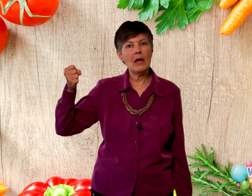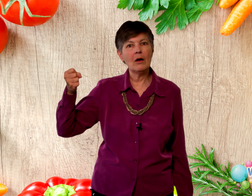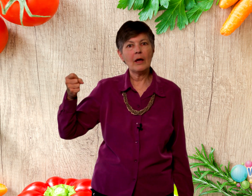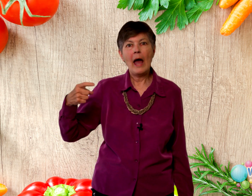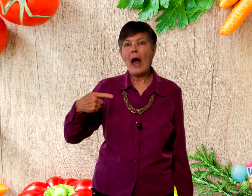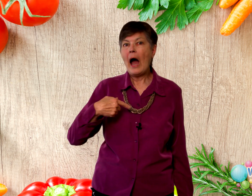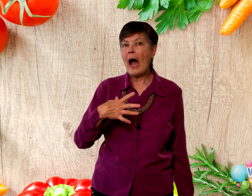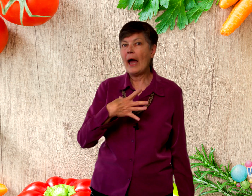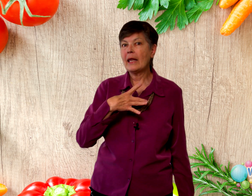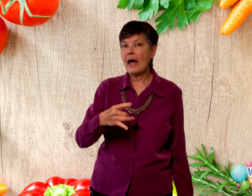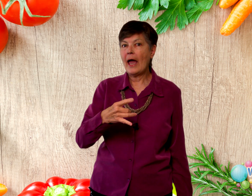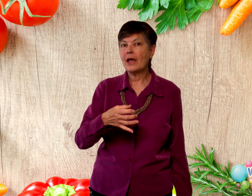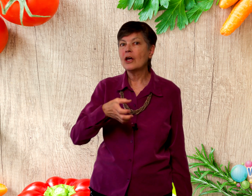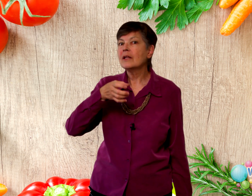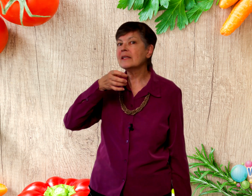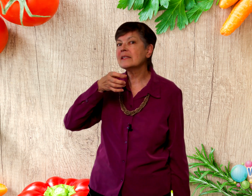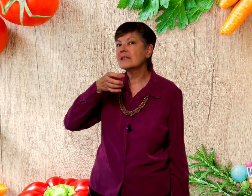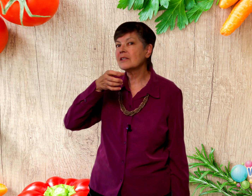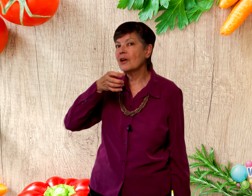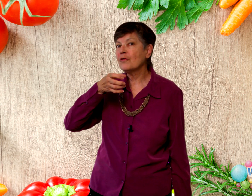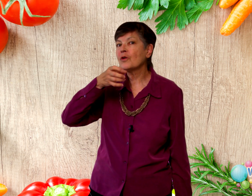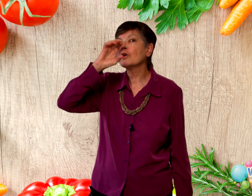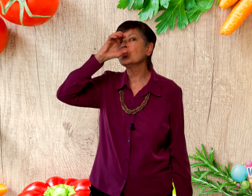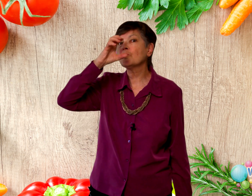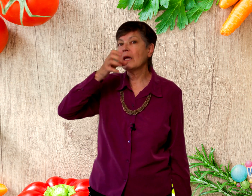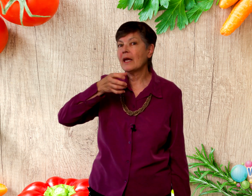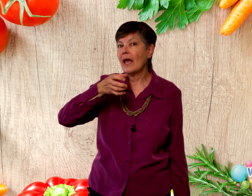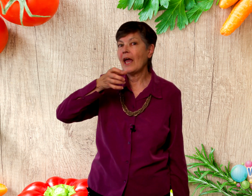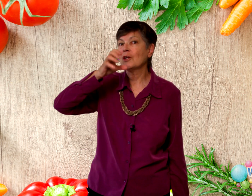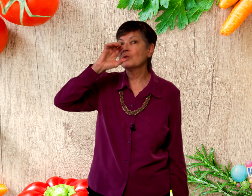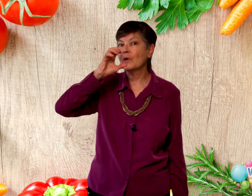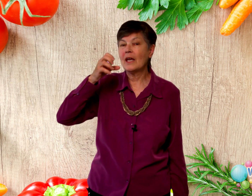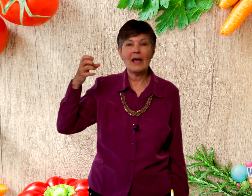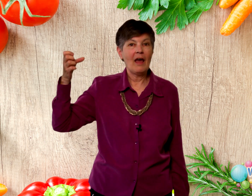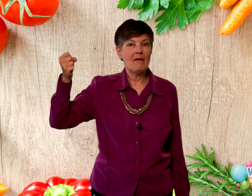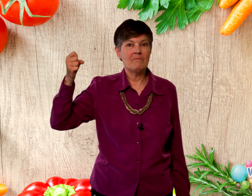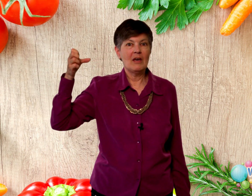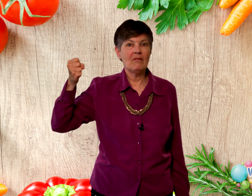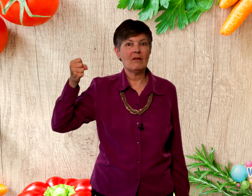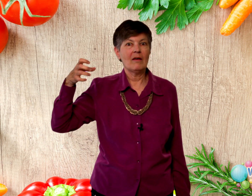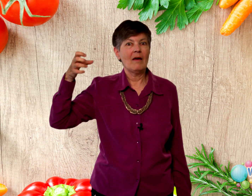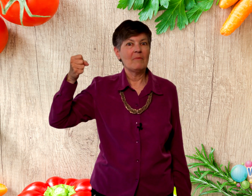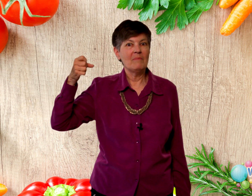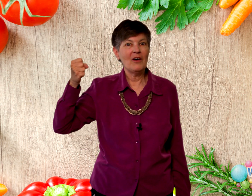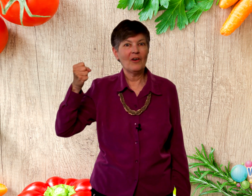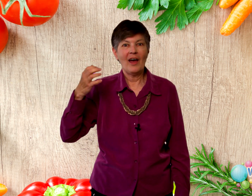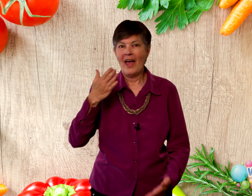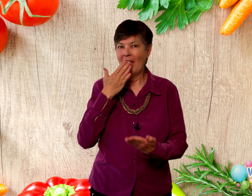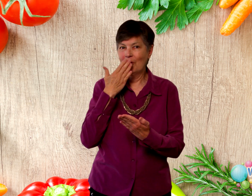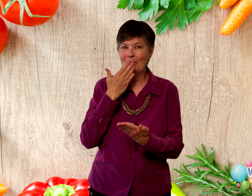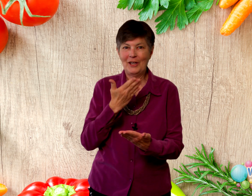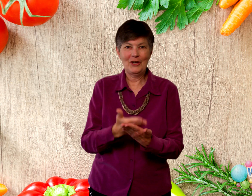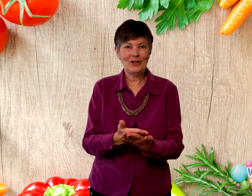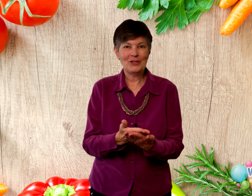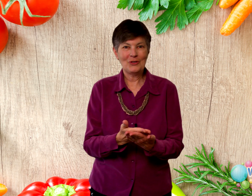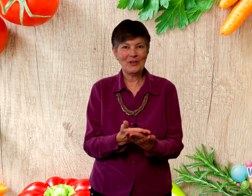milk, this is a sign for drink and drink, milk, milk, a really good